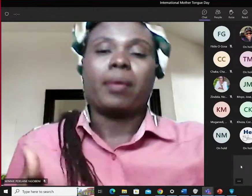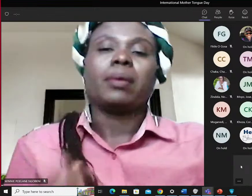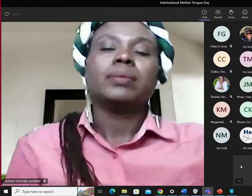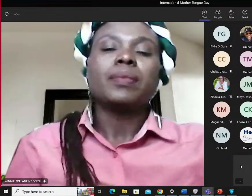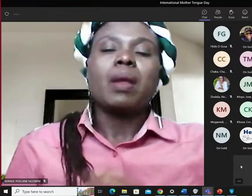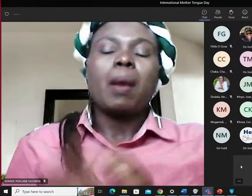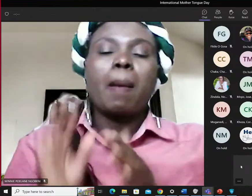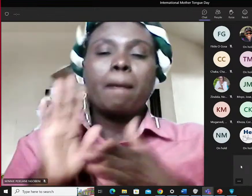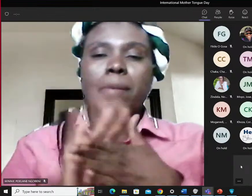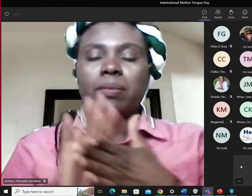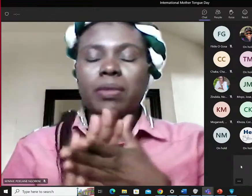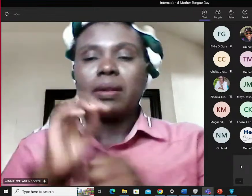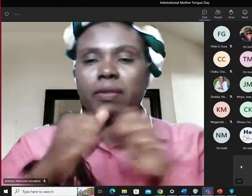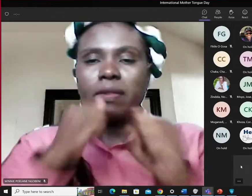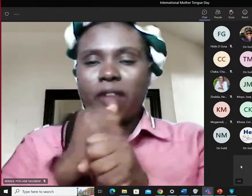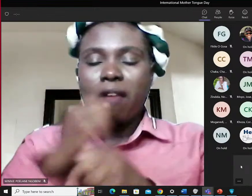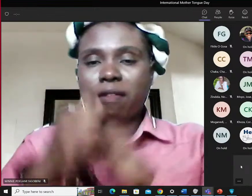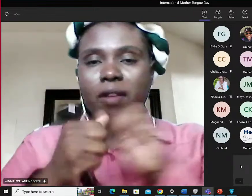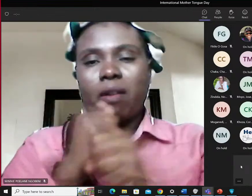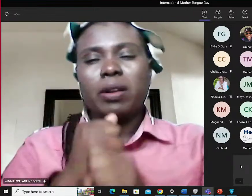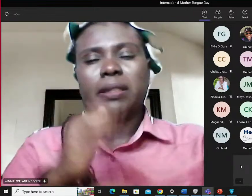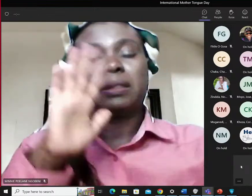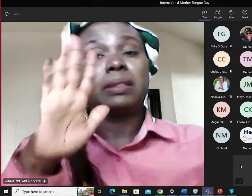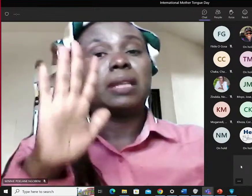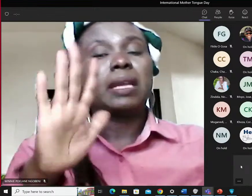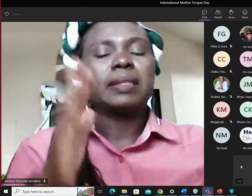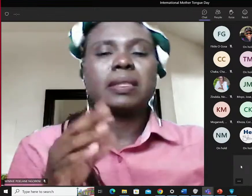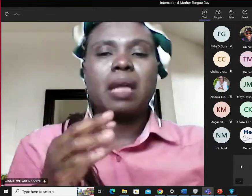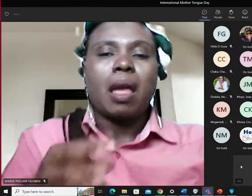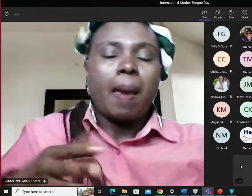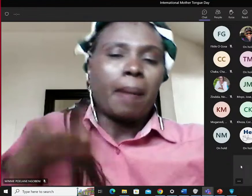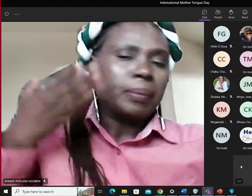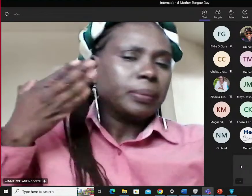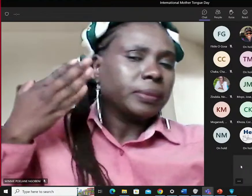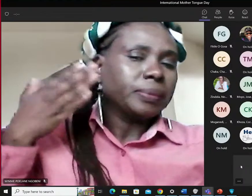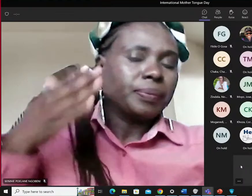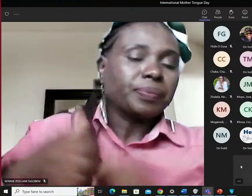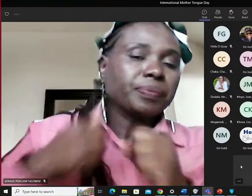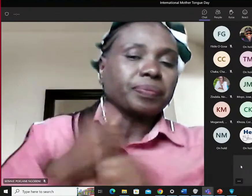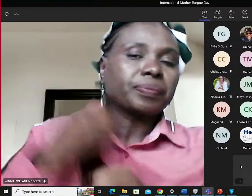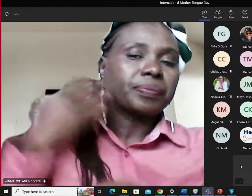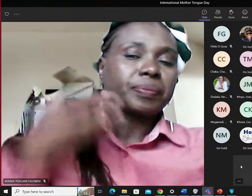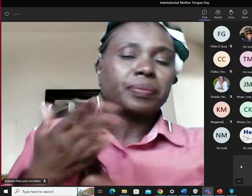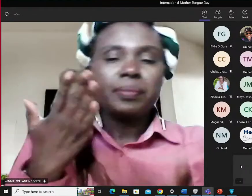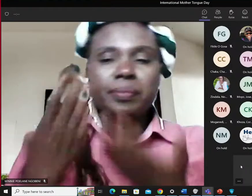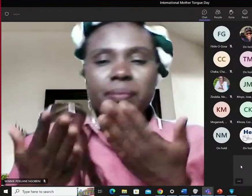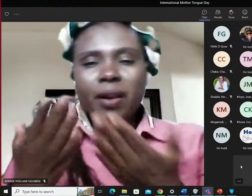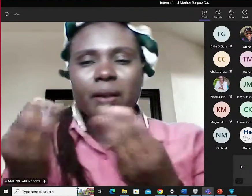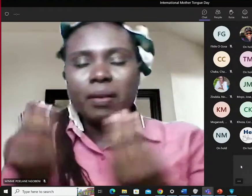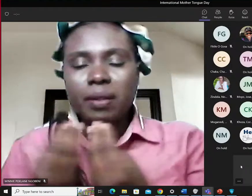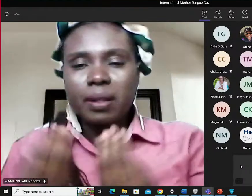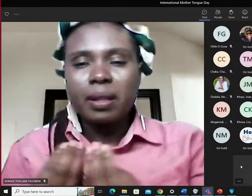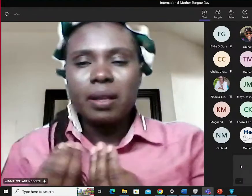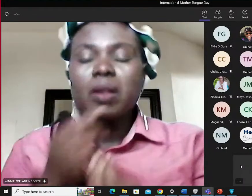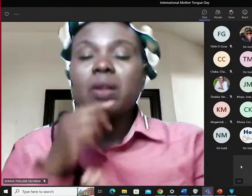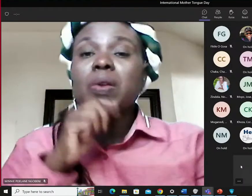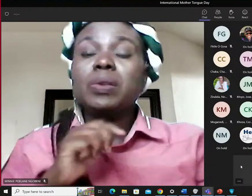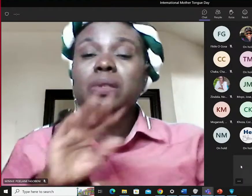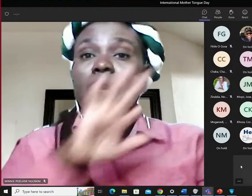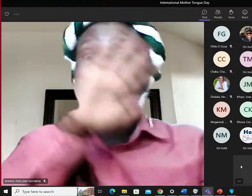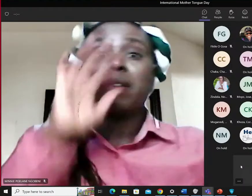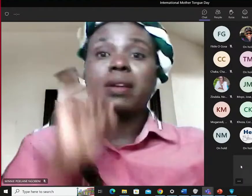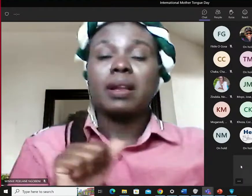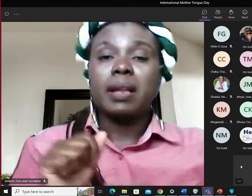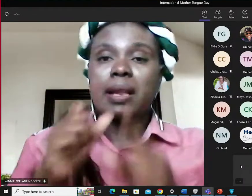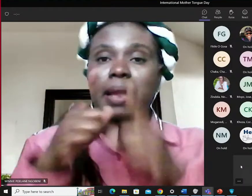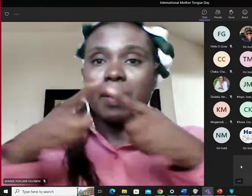years old, but it's still relevant. Some of the recommendations were the use of African languages in the education